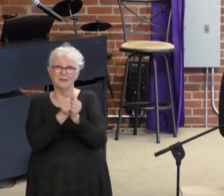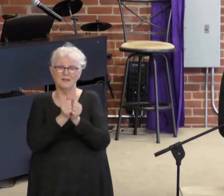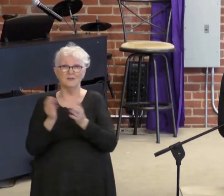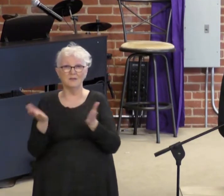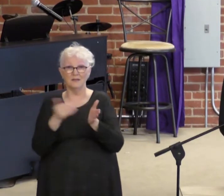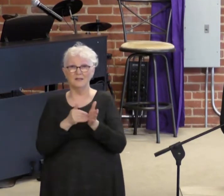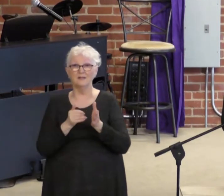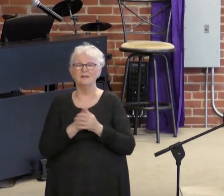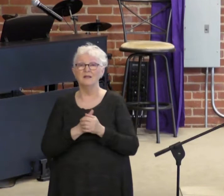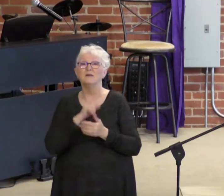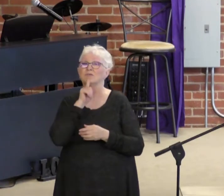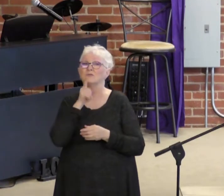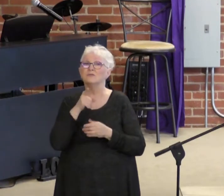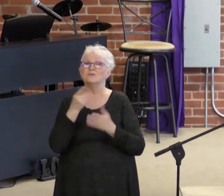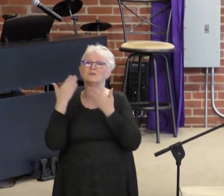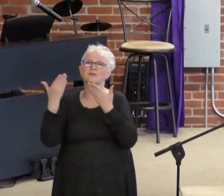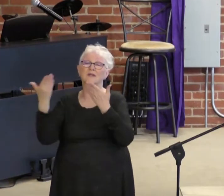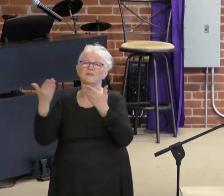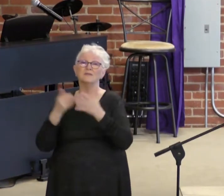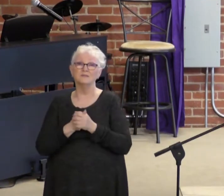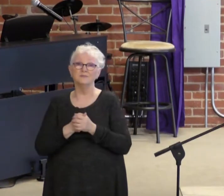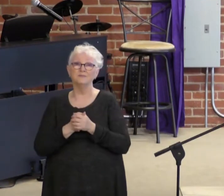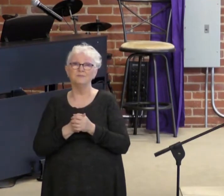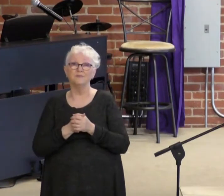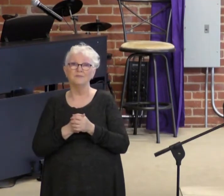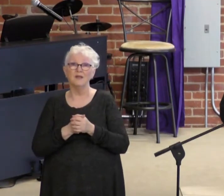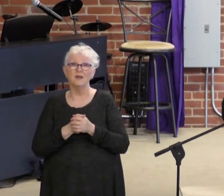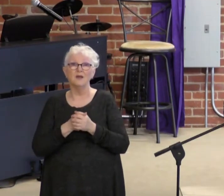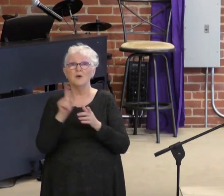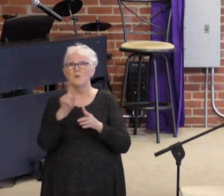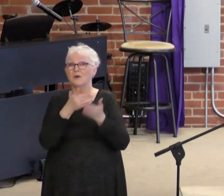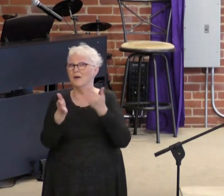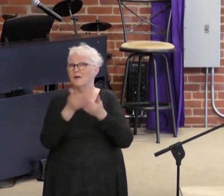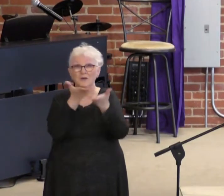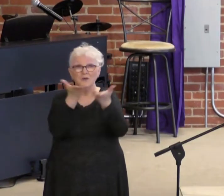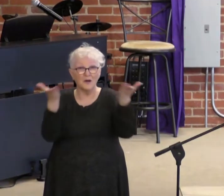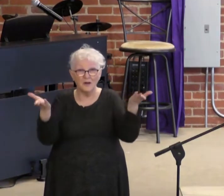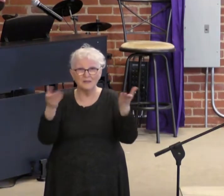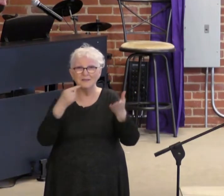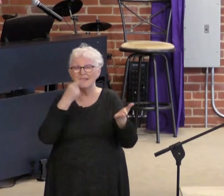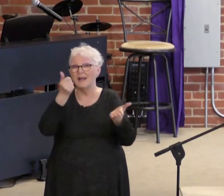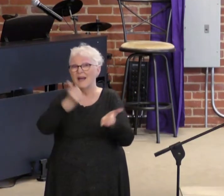really grateful from wherever you are today, will you give a hearty amen?